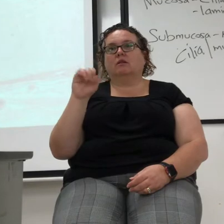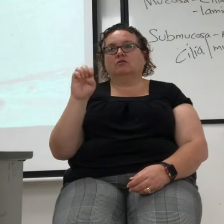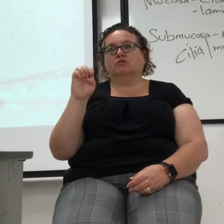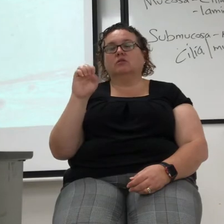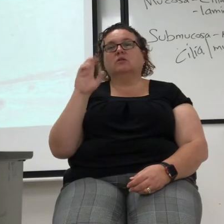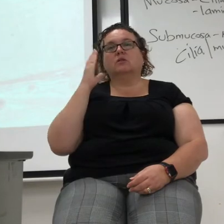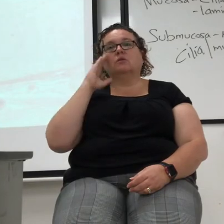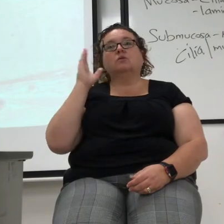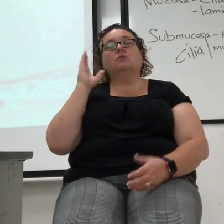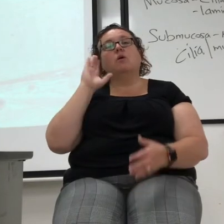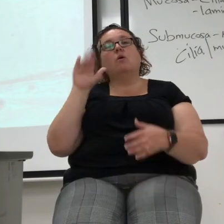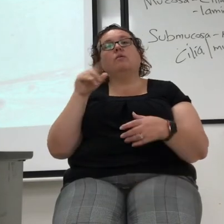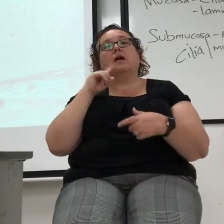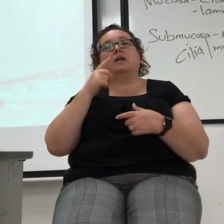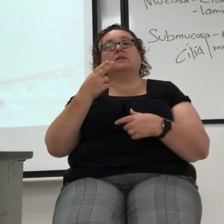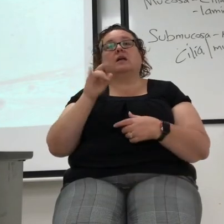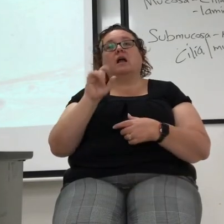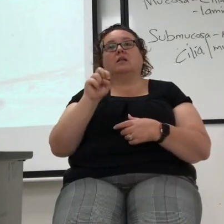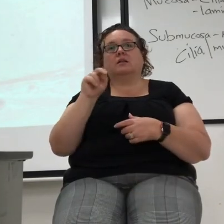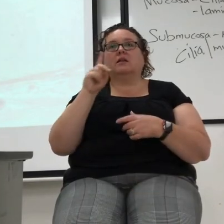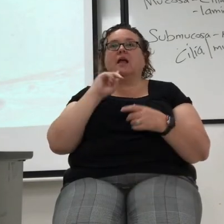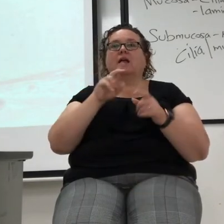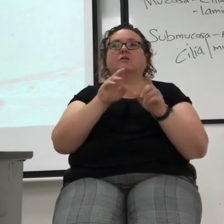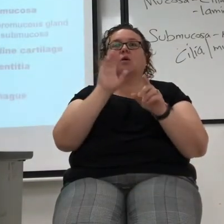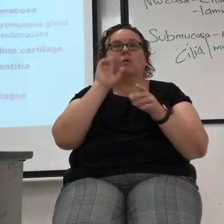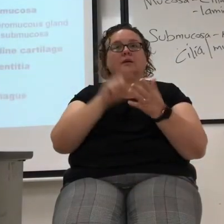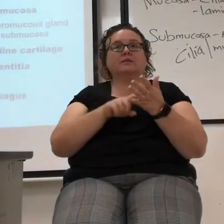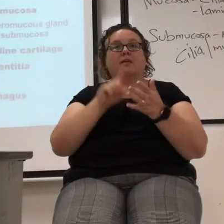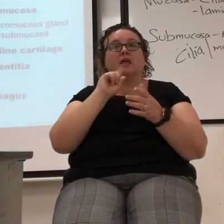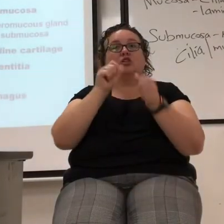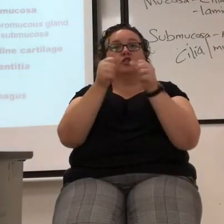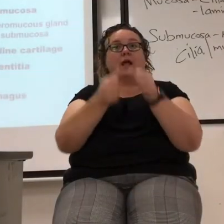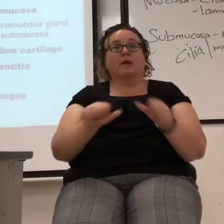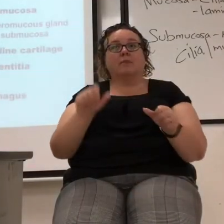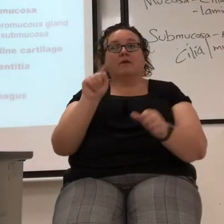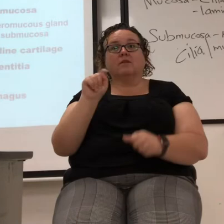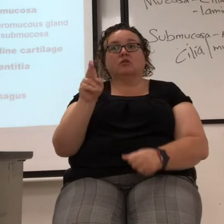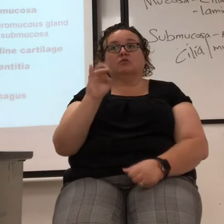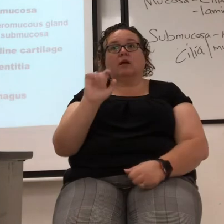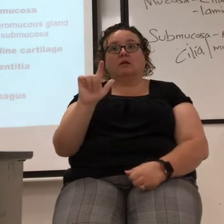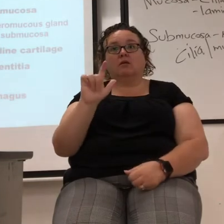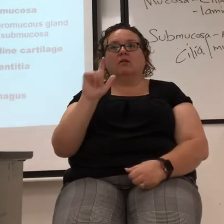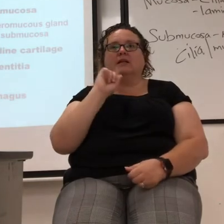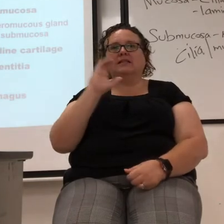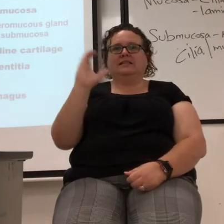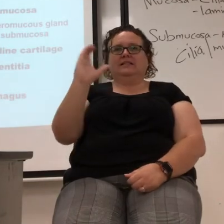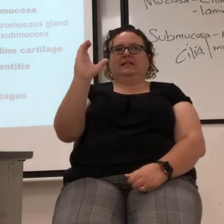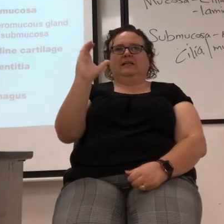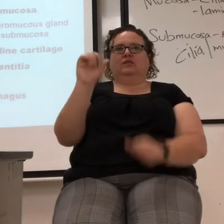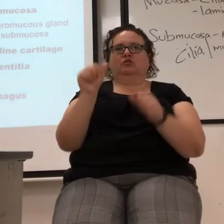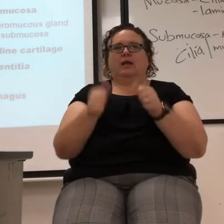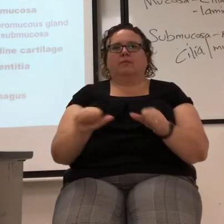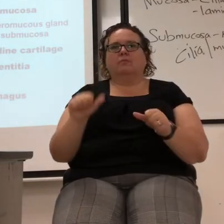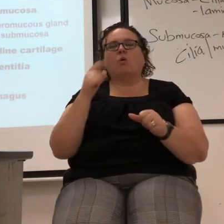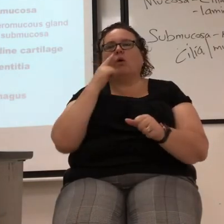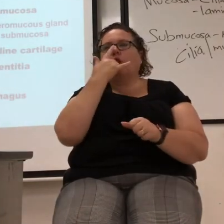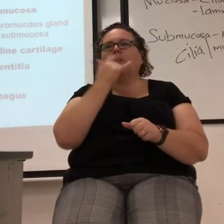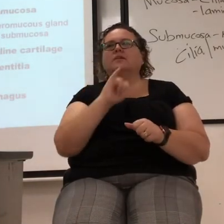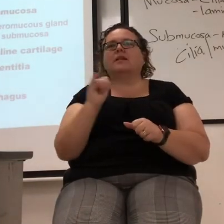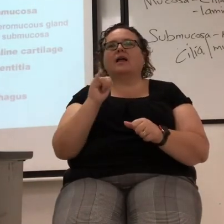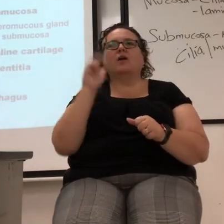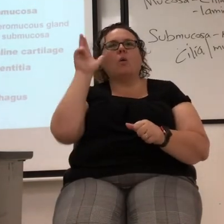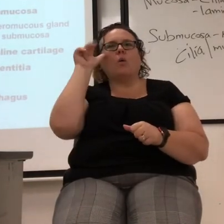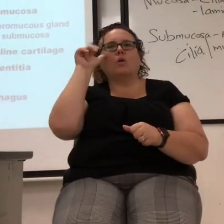hyaline cartilage, and know that the shape of the trachea, the tracheal rings, is C-shaped, or in this case, like a horseshoe.